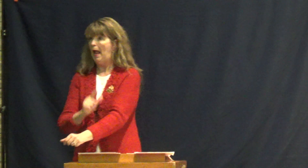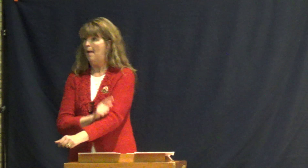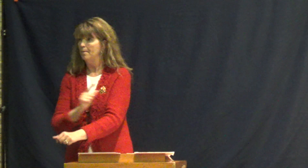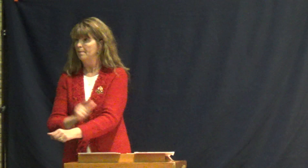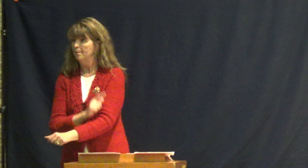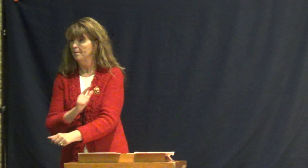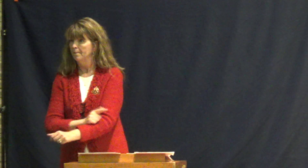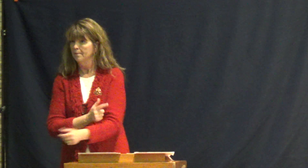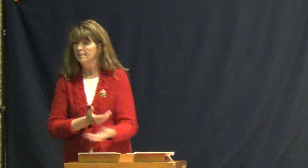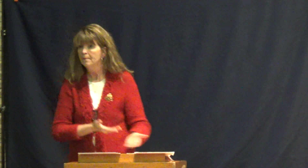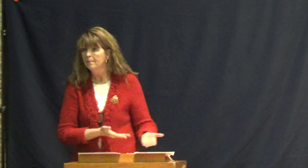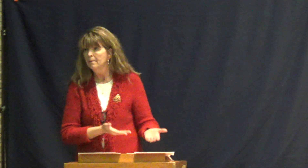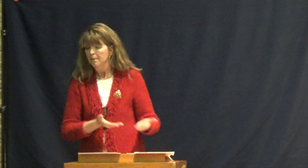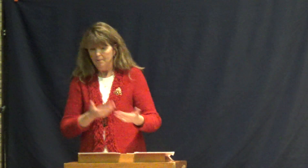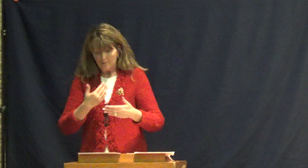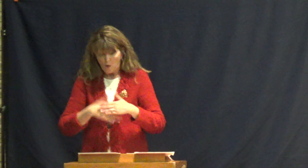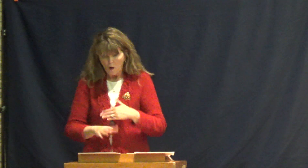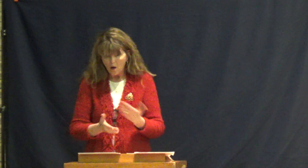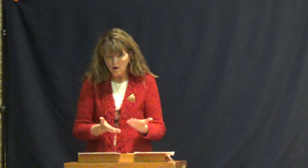Many of the male lambs